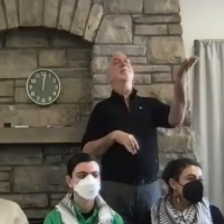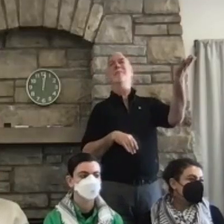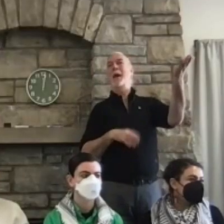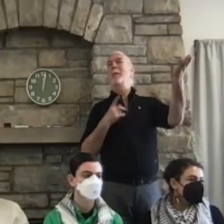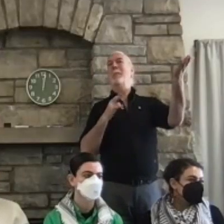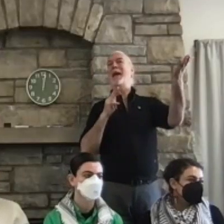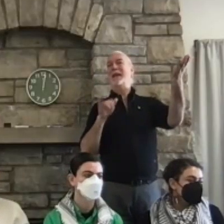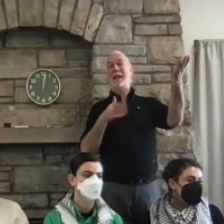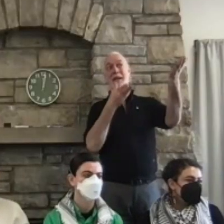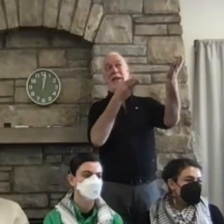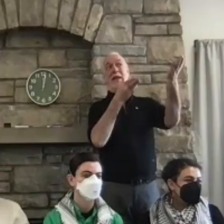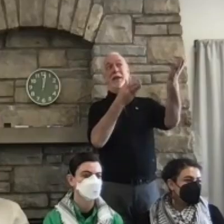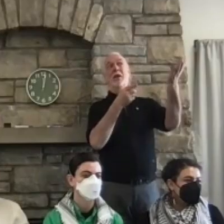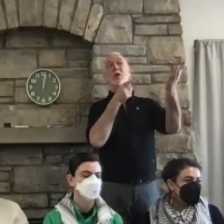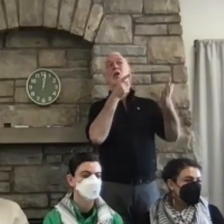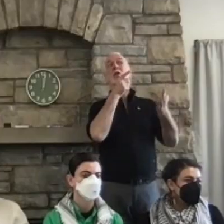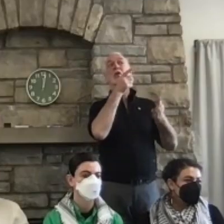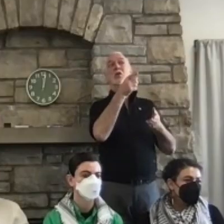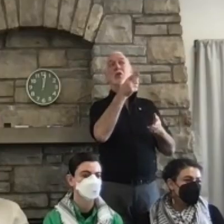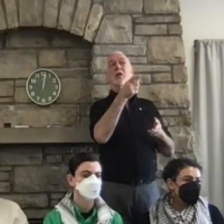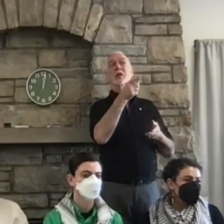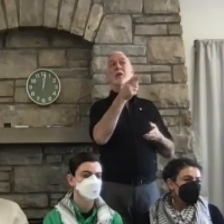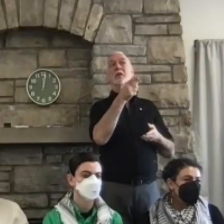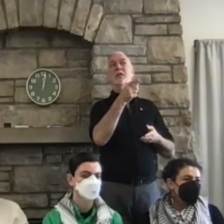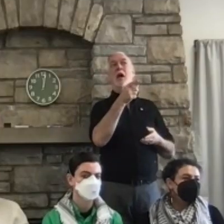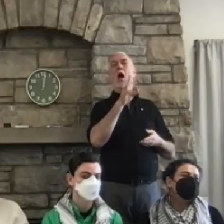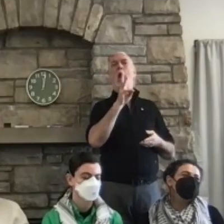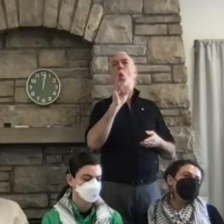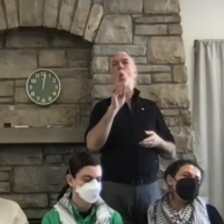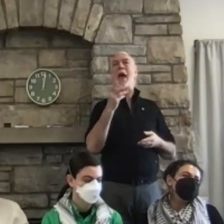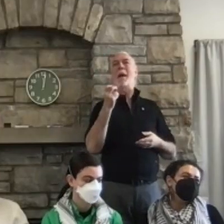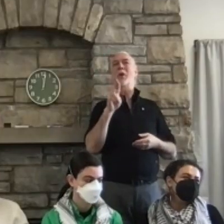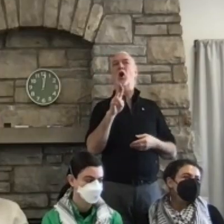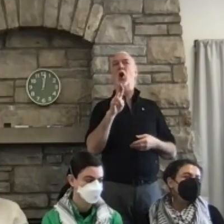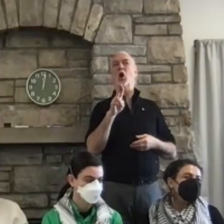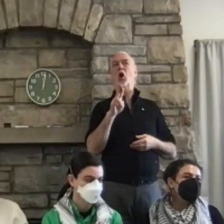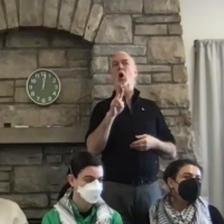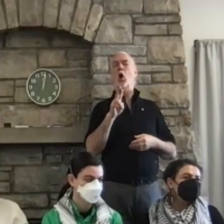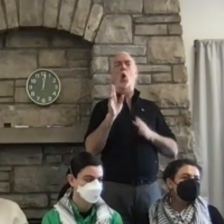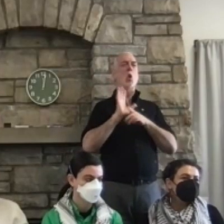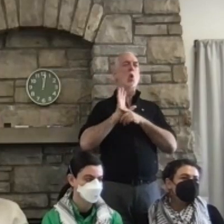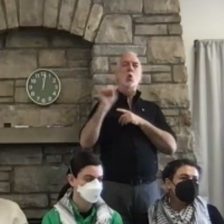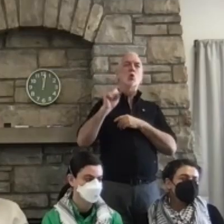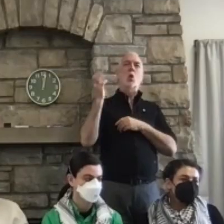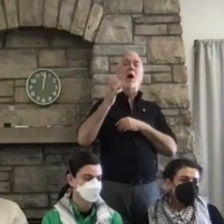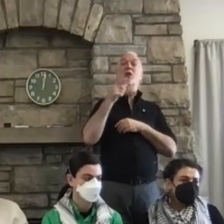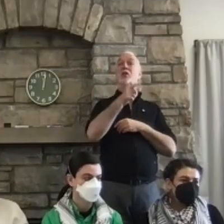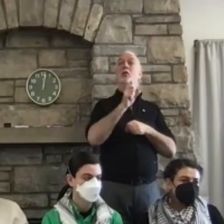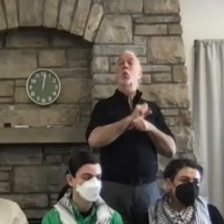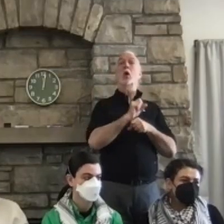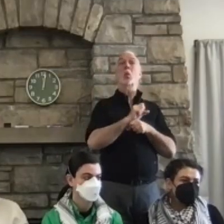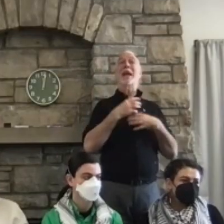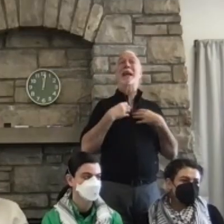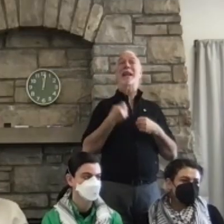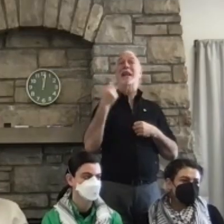Penny is tabling. She is a whammer extraordinaire and has been working with Healing to Hope and has a